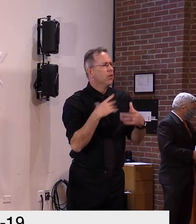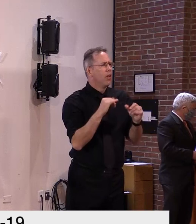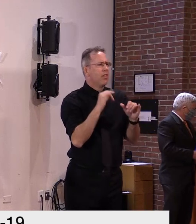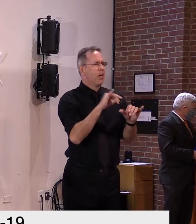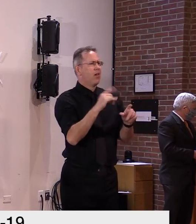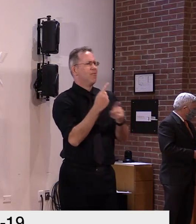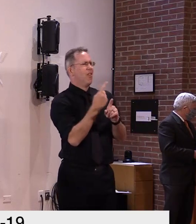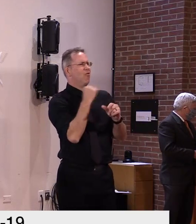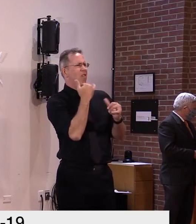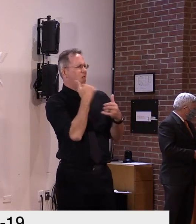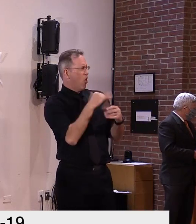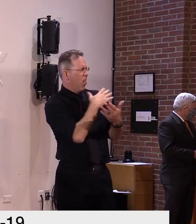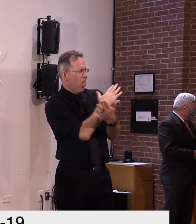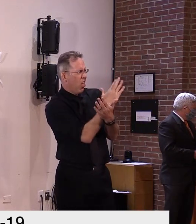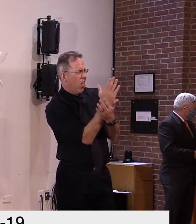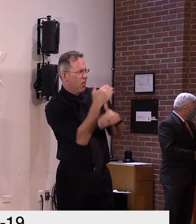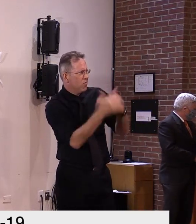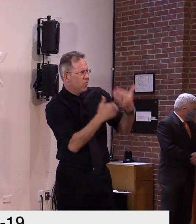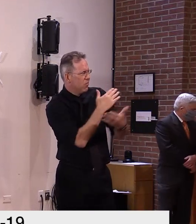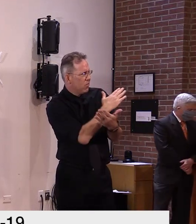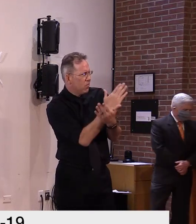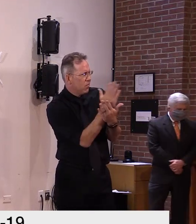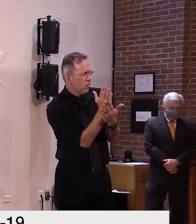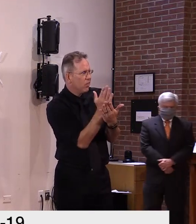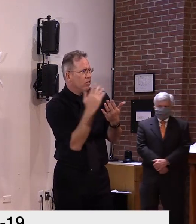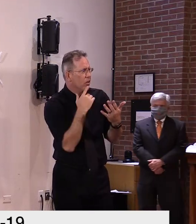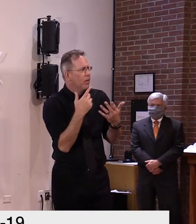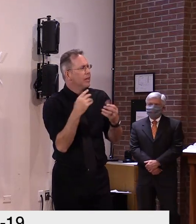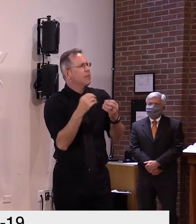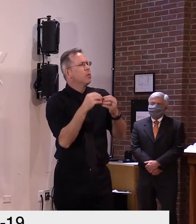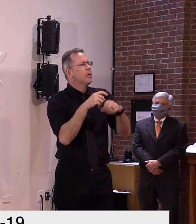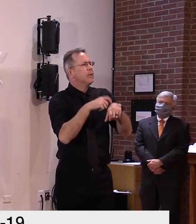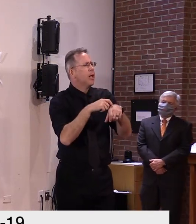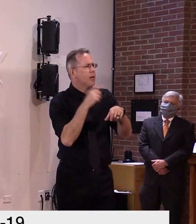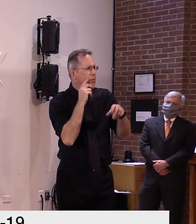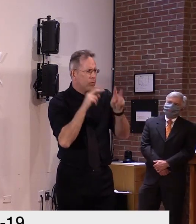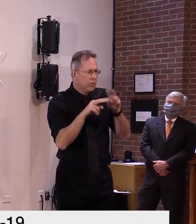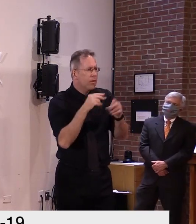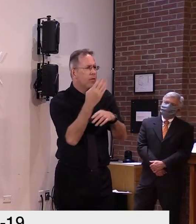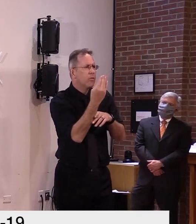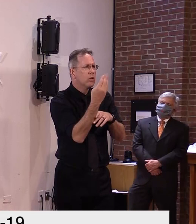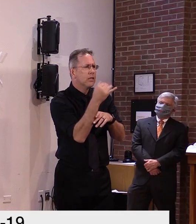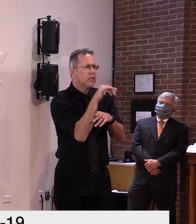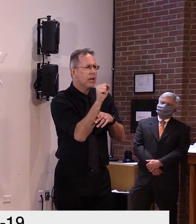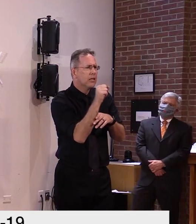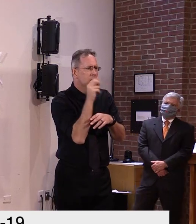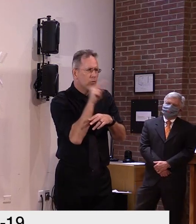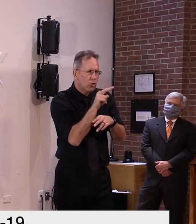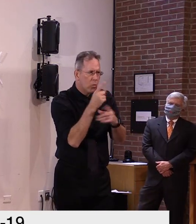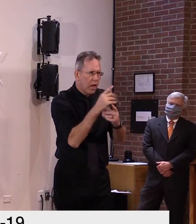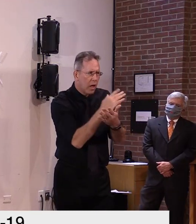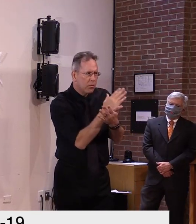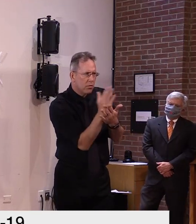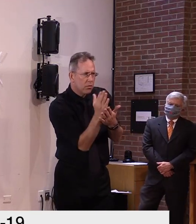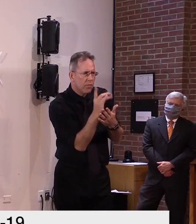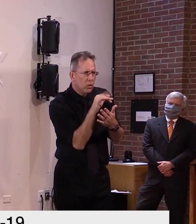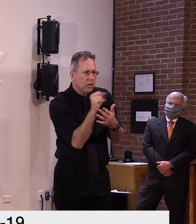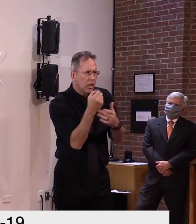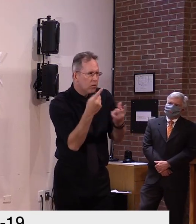need to give us a little more time to understand that. And all of the groups of us that are talking about winter